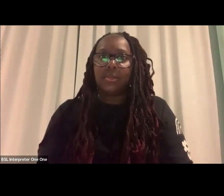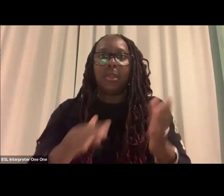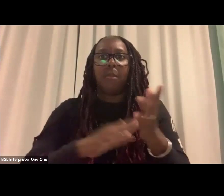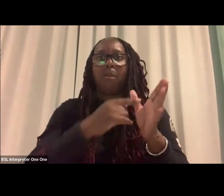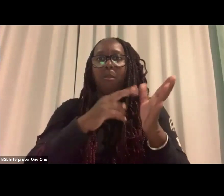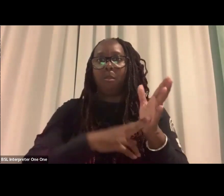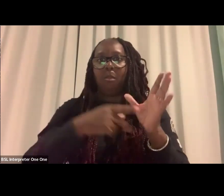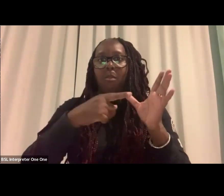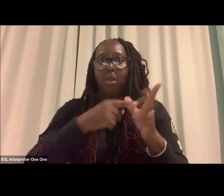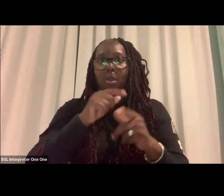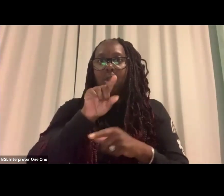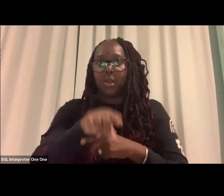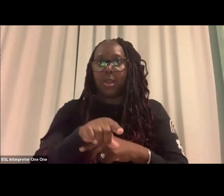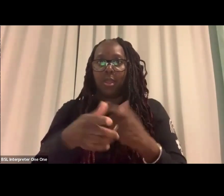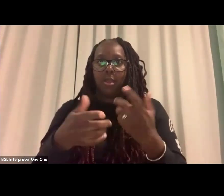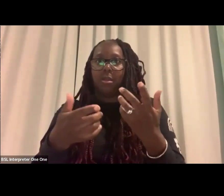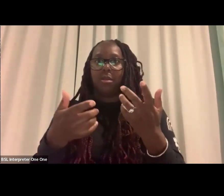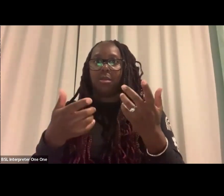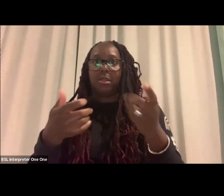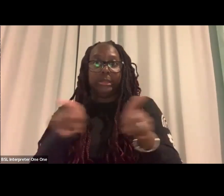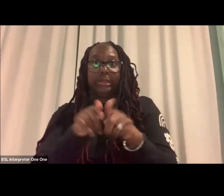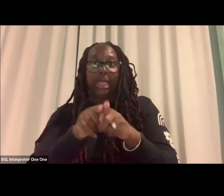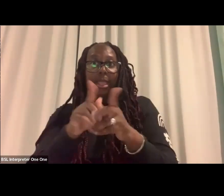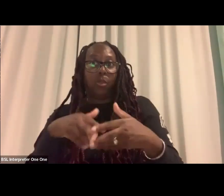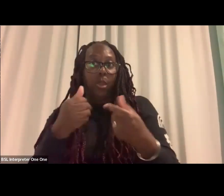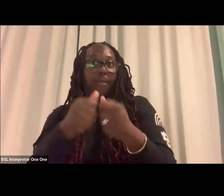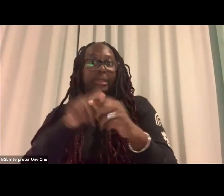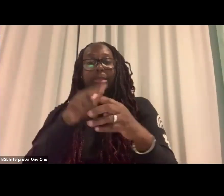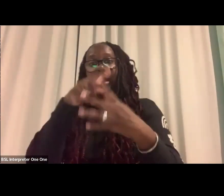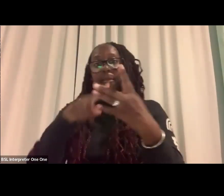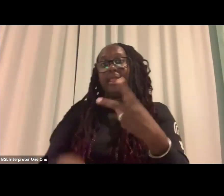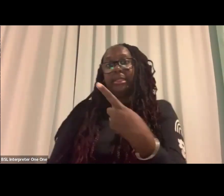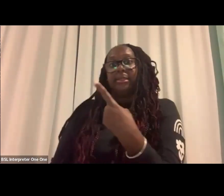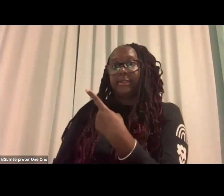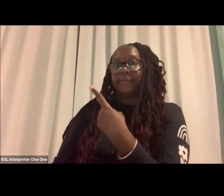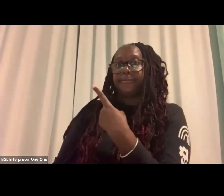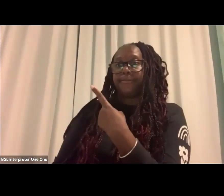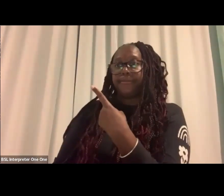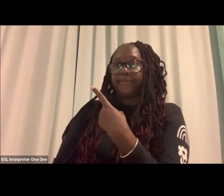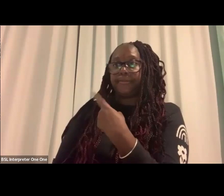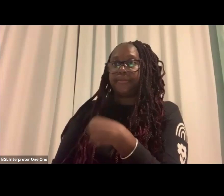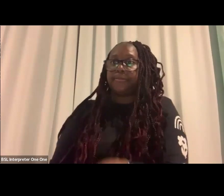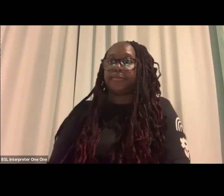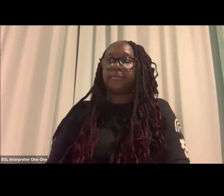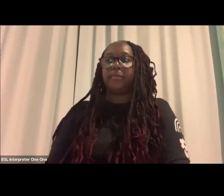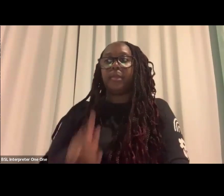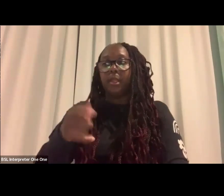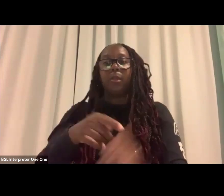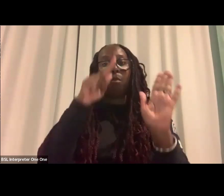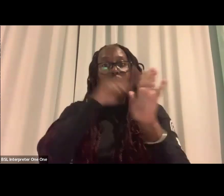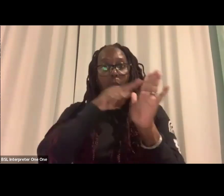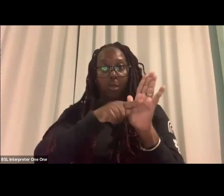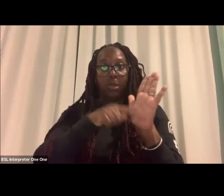so that the other aspects of well-being can be implemented. And I think in a policy